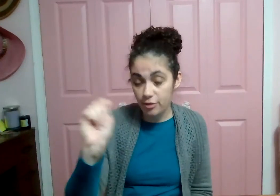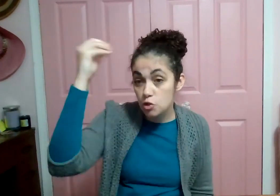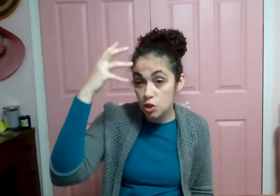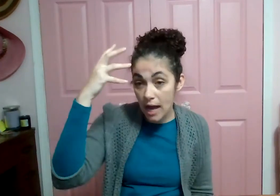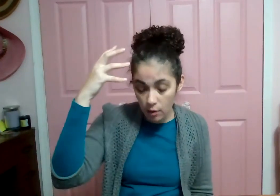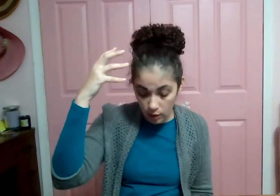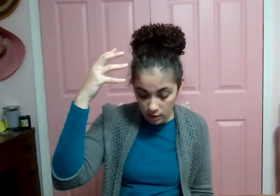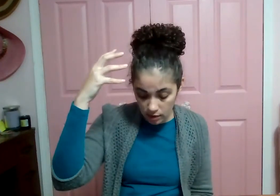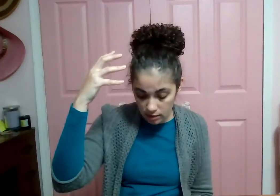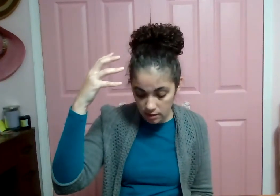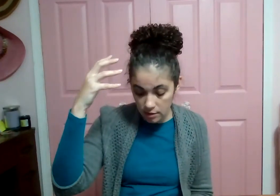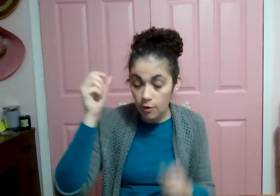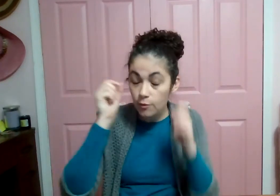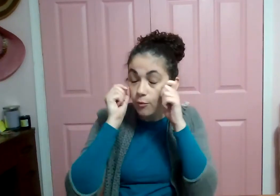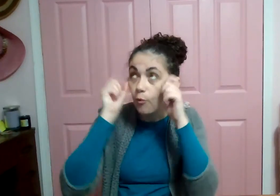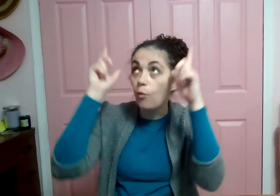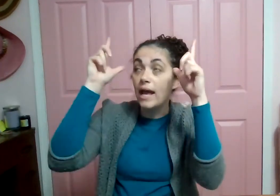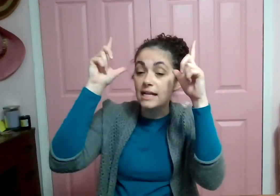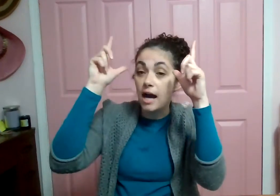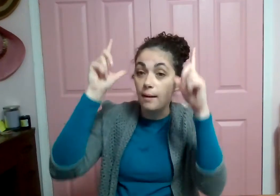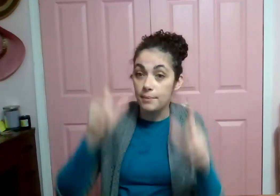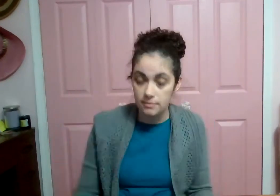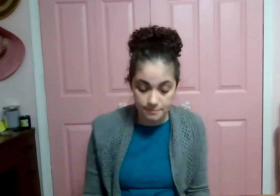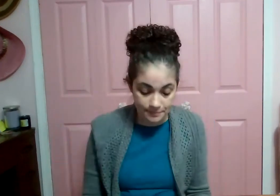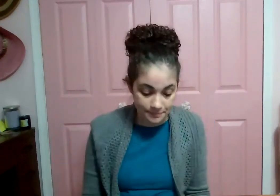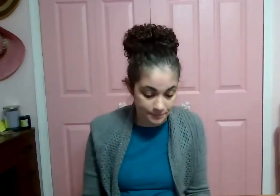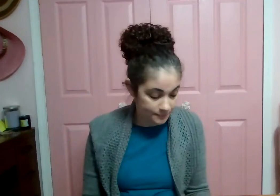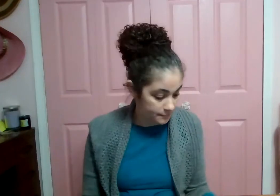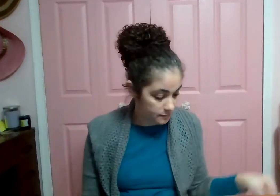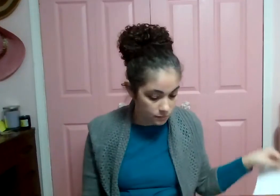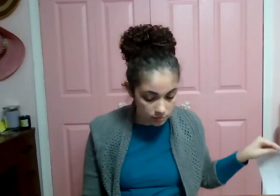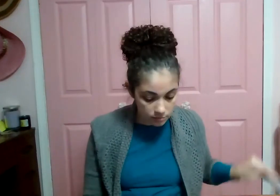bathroom, shower, wake up.